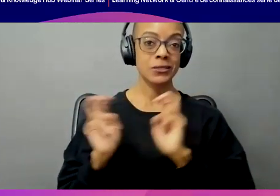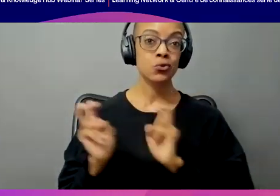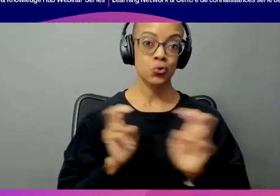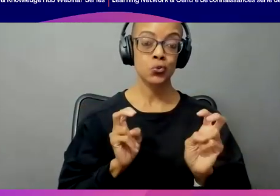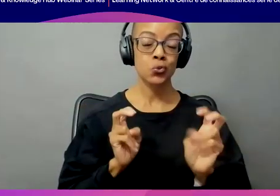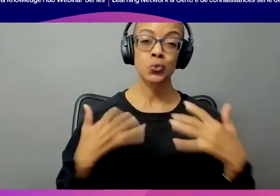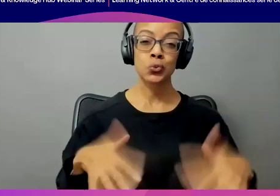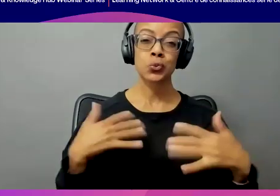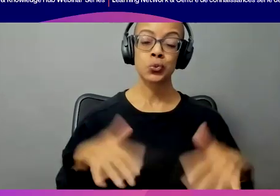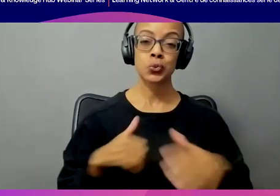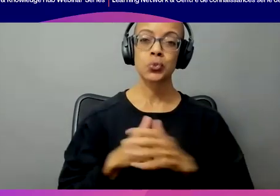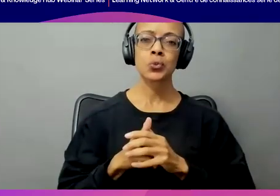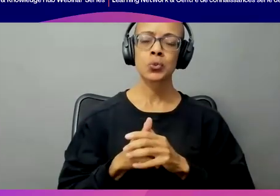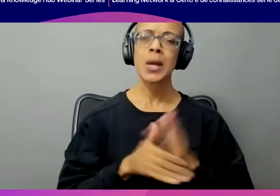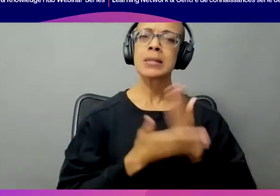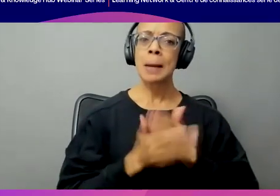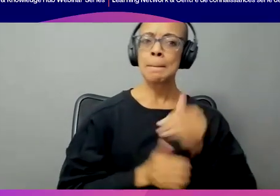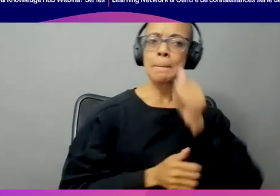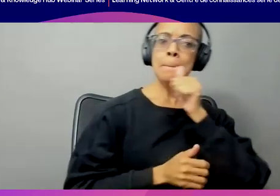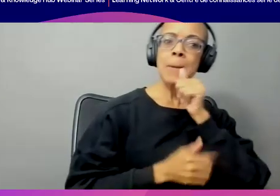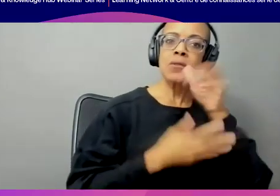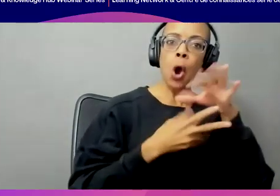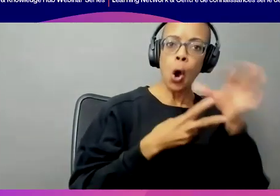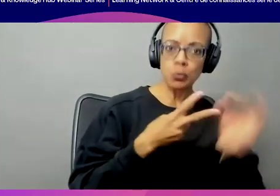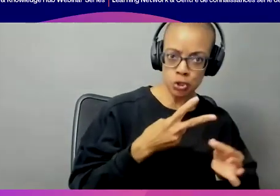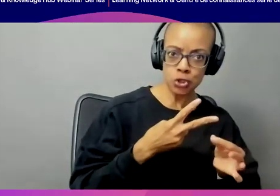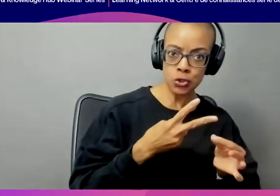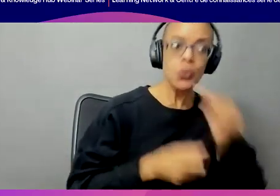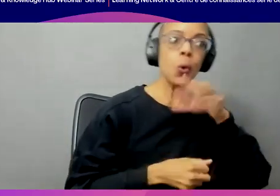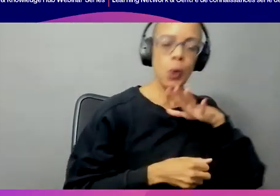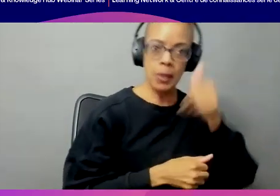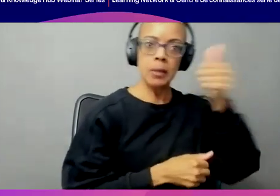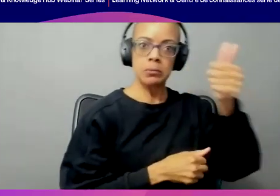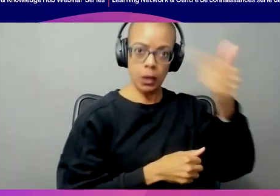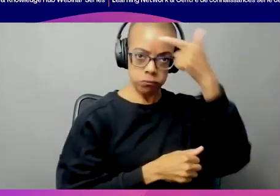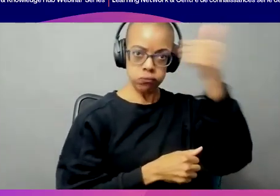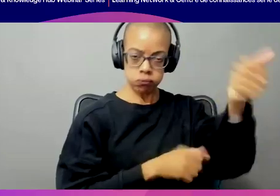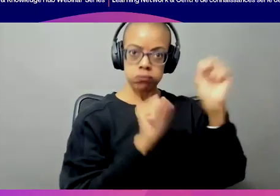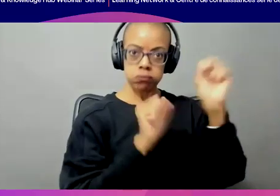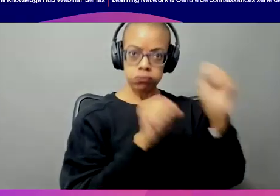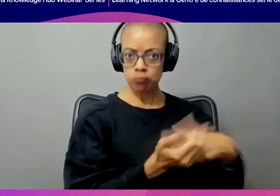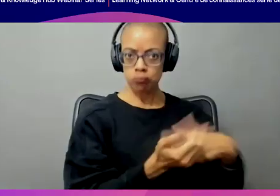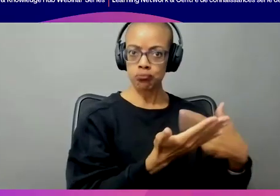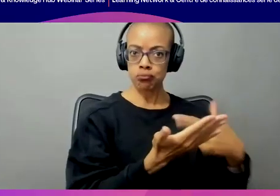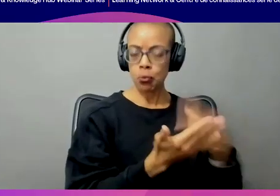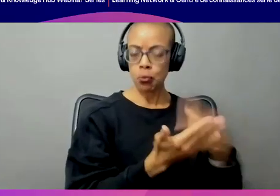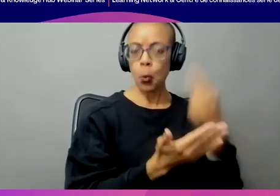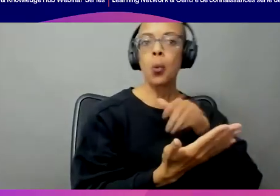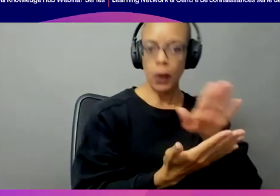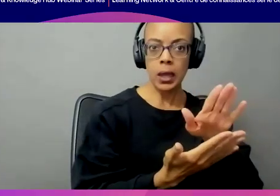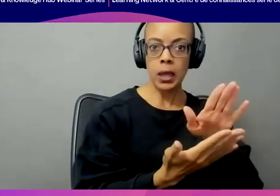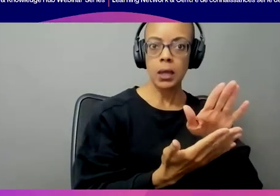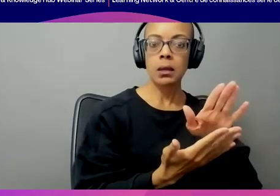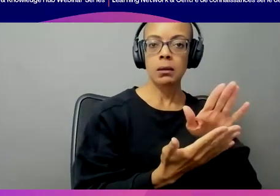I think I've covered some of the privacy choices that the women can make, and that's one way of increasing